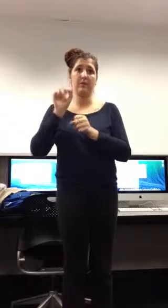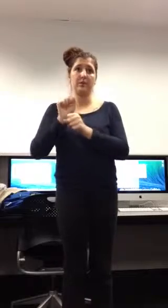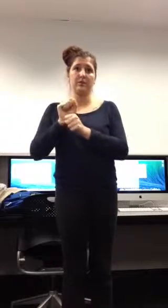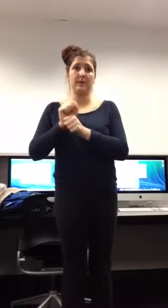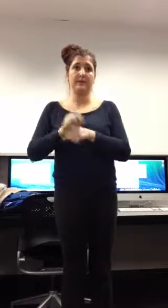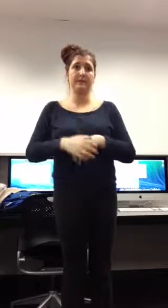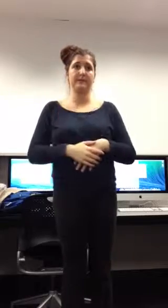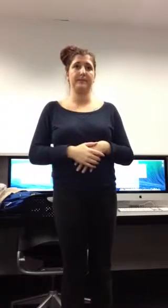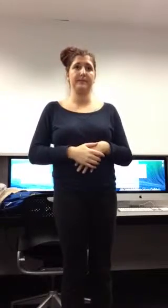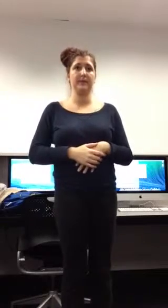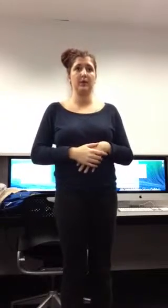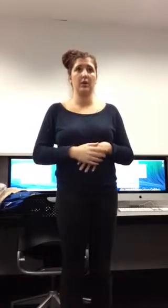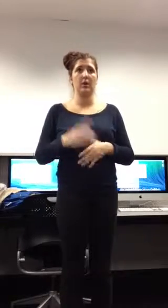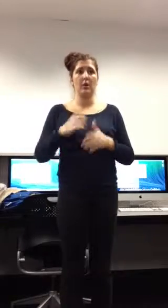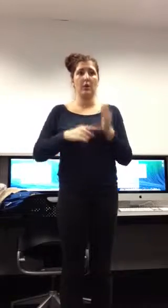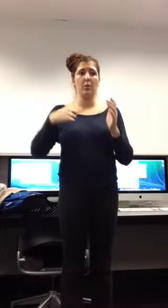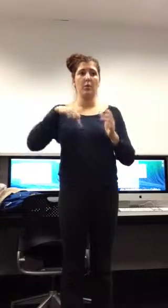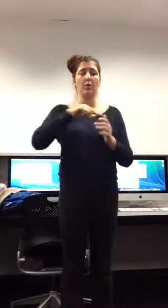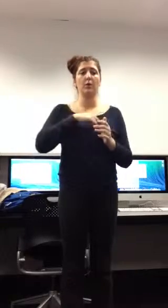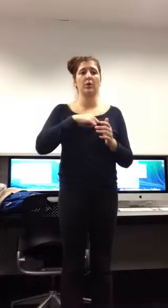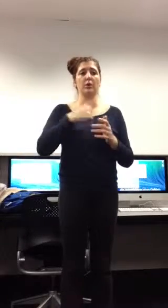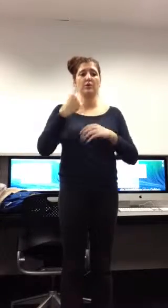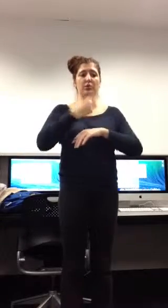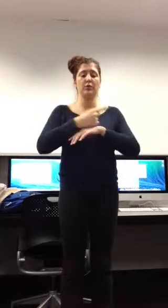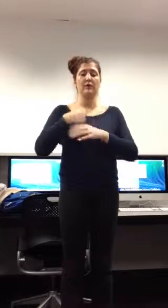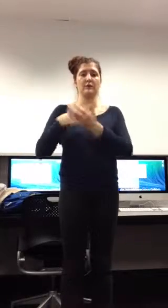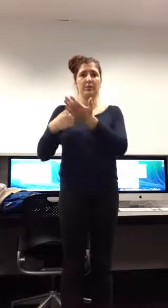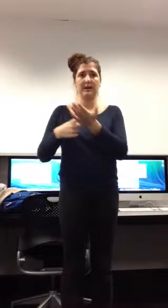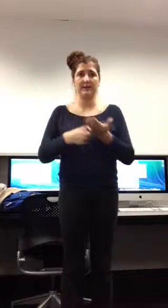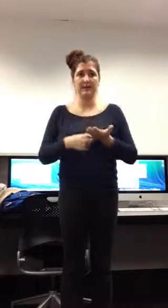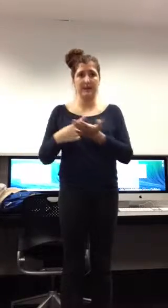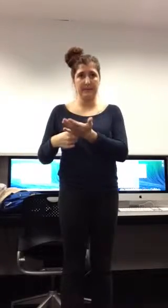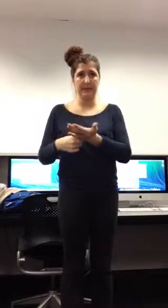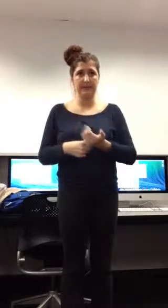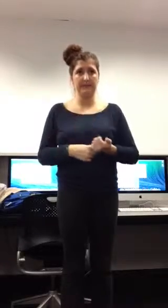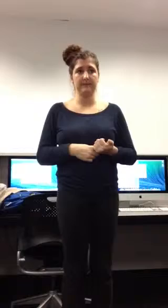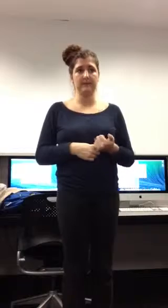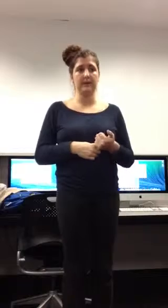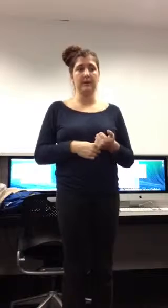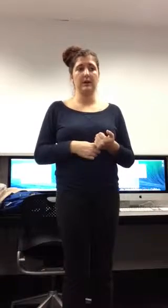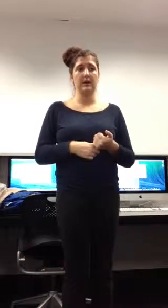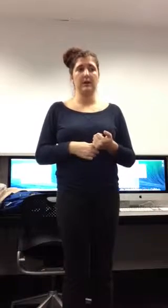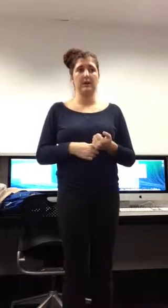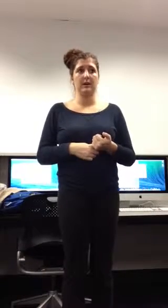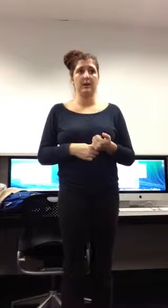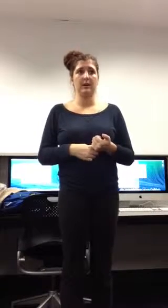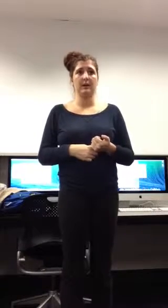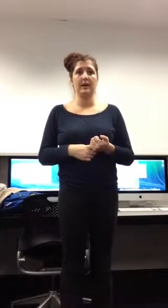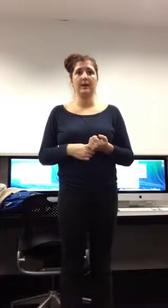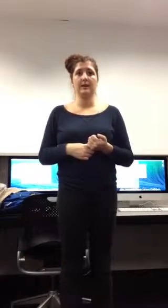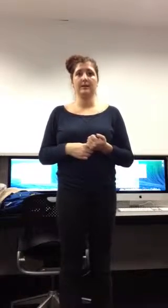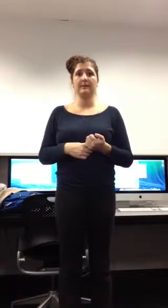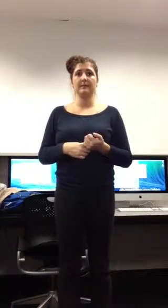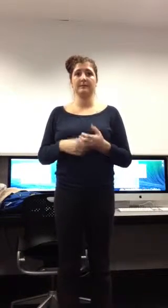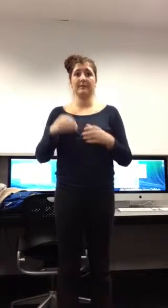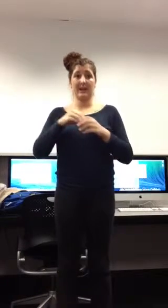do is we're going to have a debate. And in our debate, I'm going to split the class into